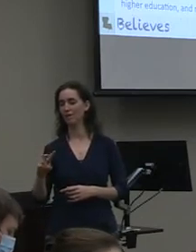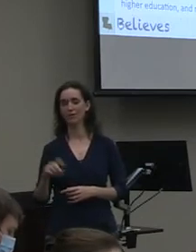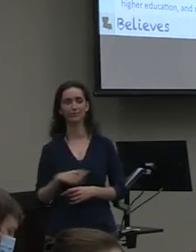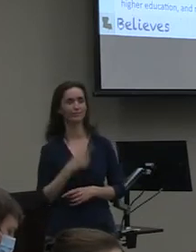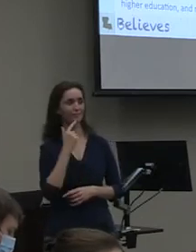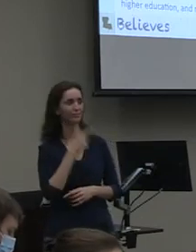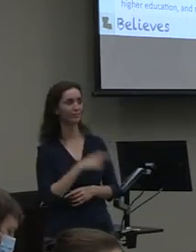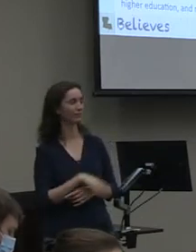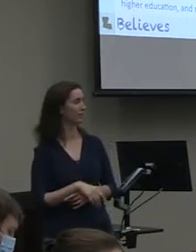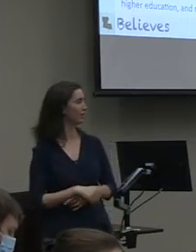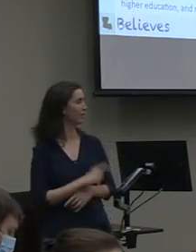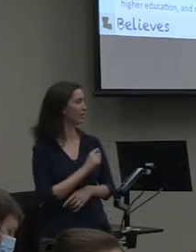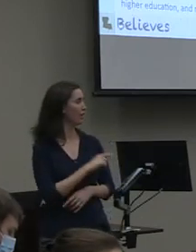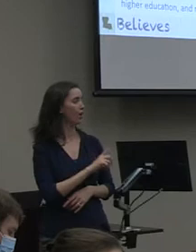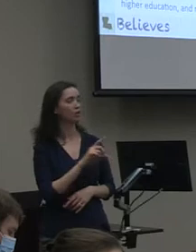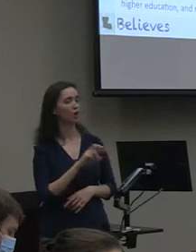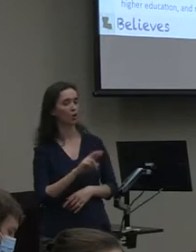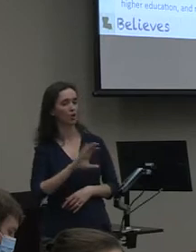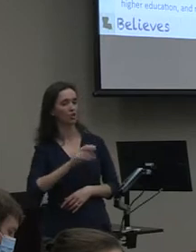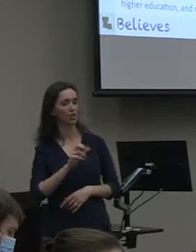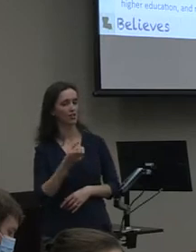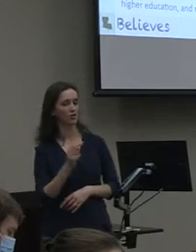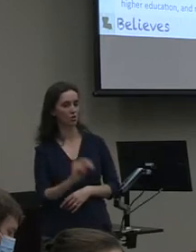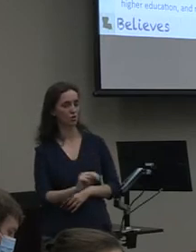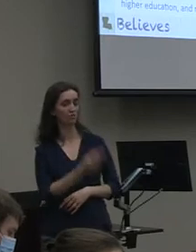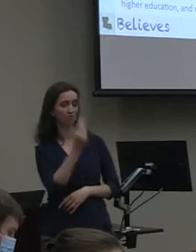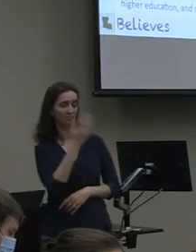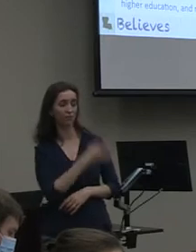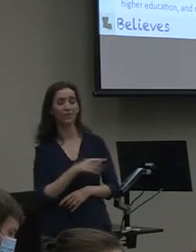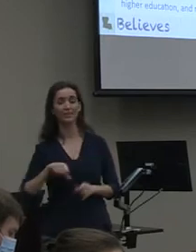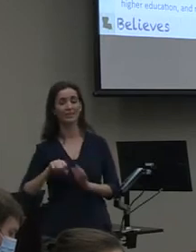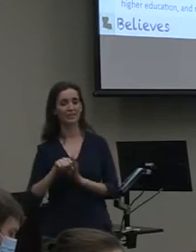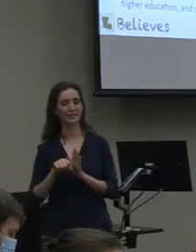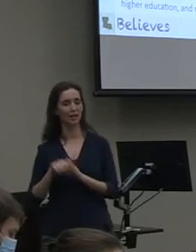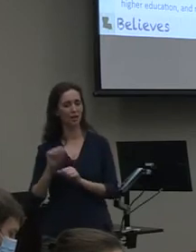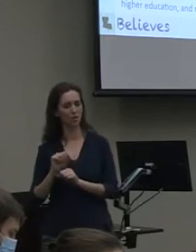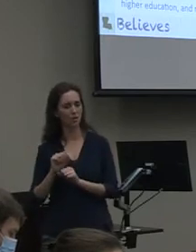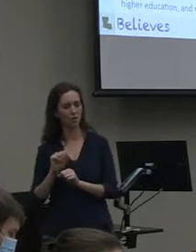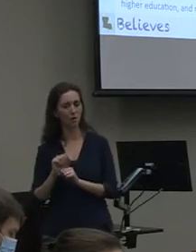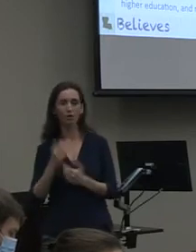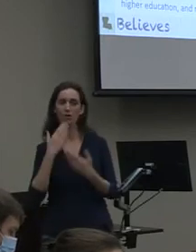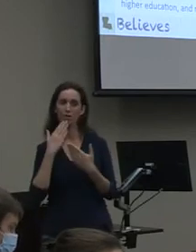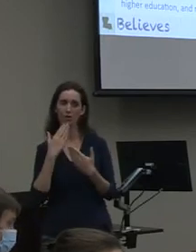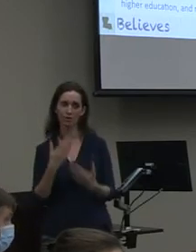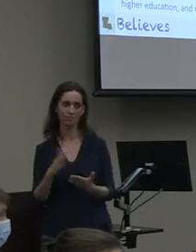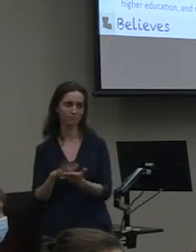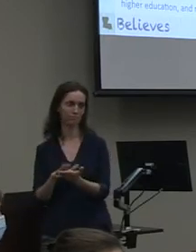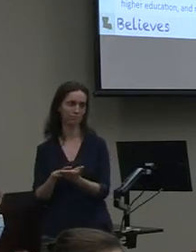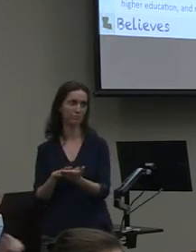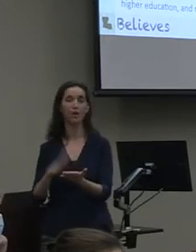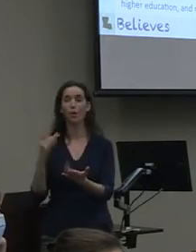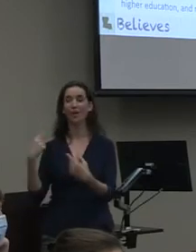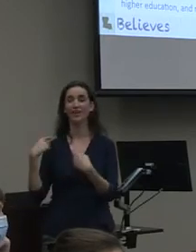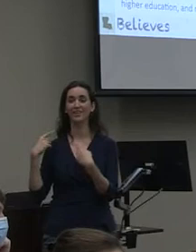If I could just say, I really applaud the efforts of the state. For so many years, it was very frustrating to see